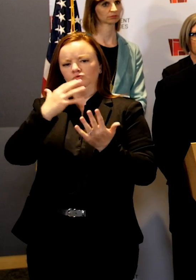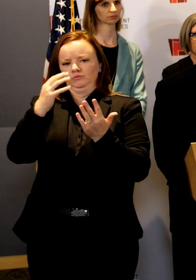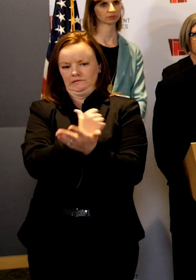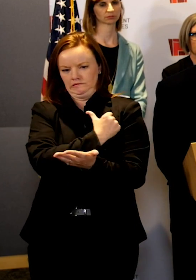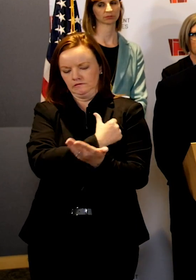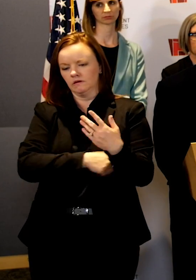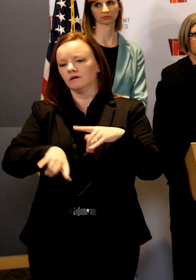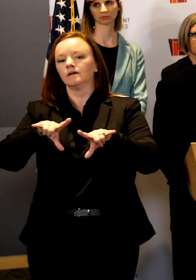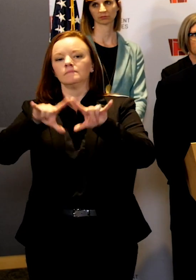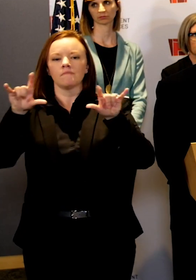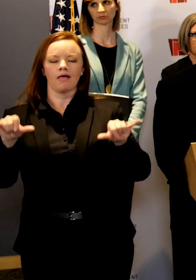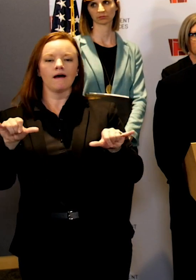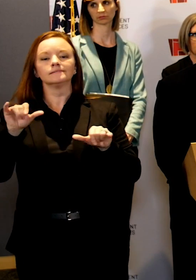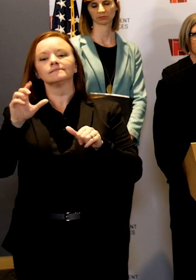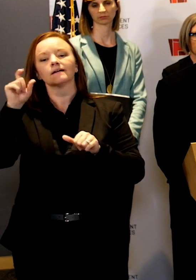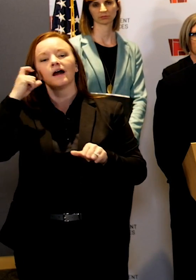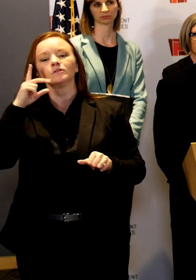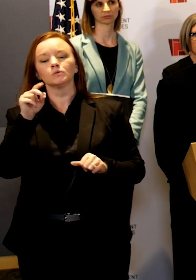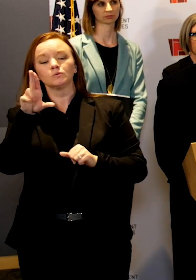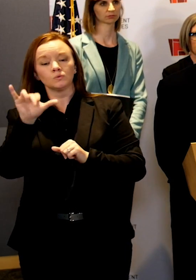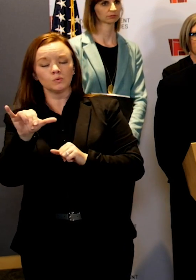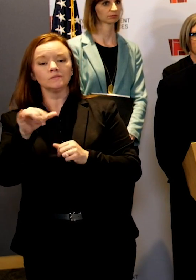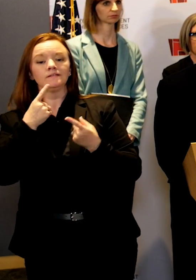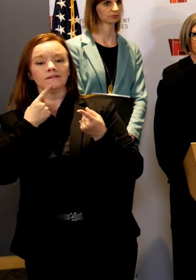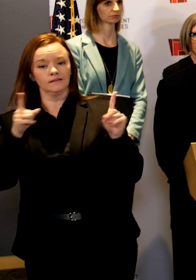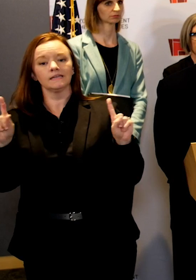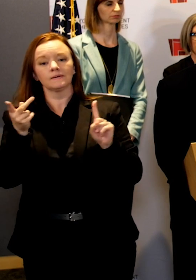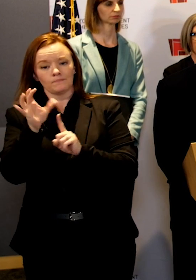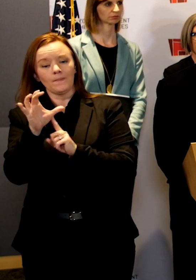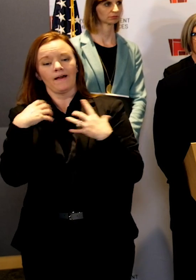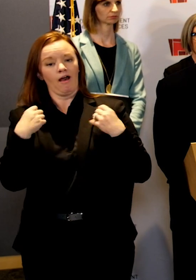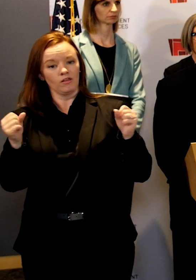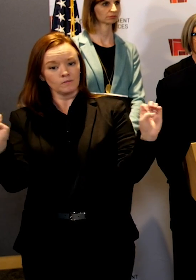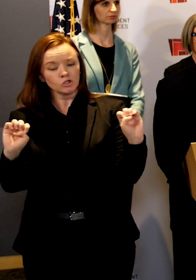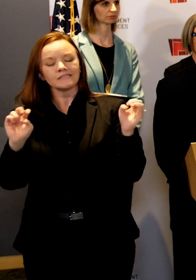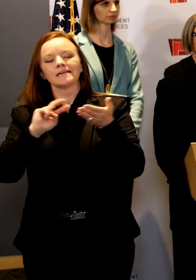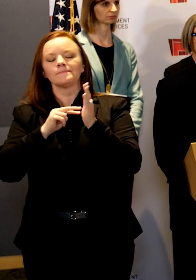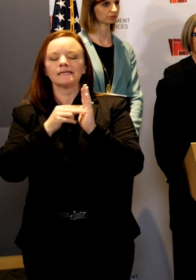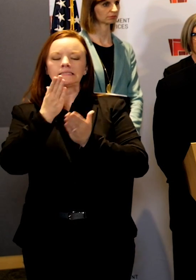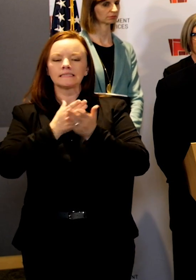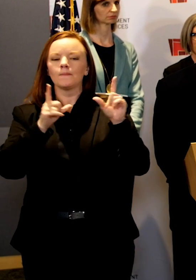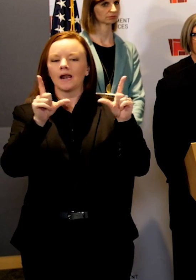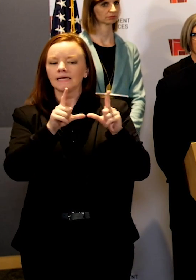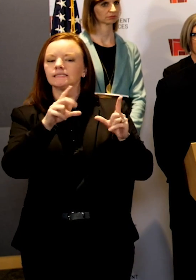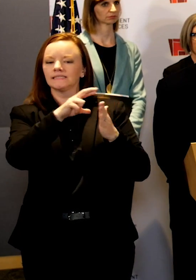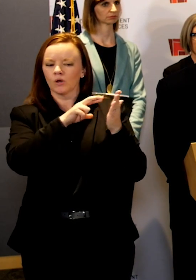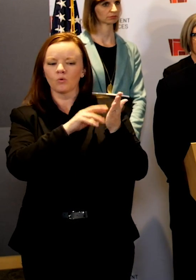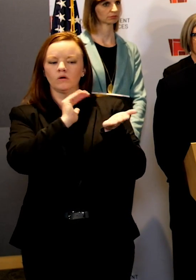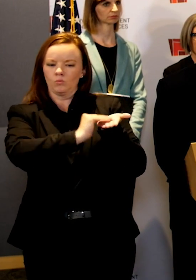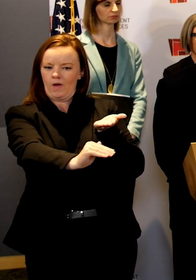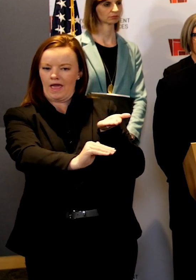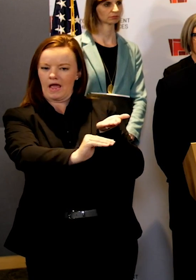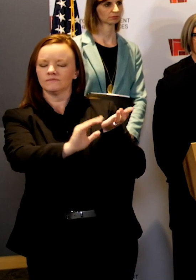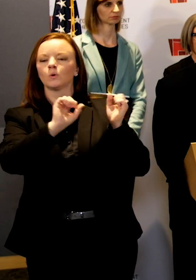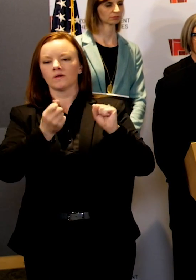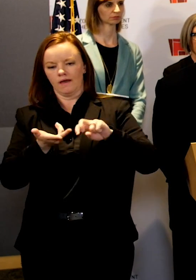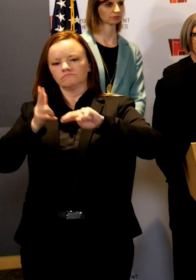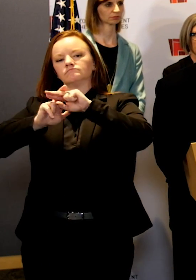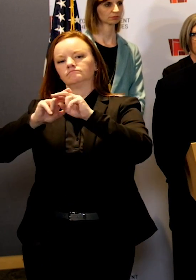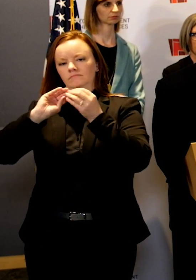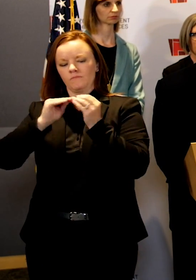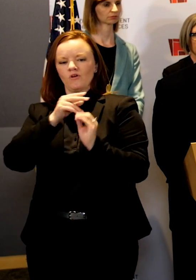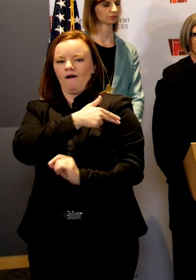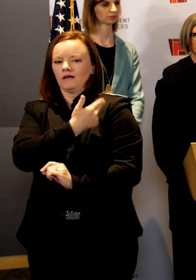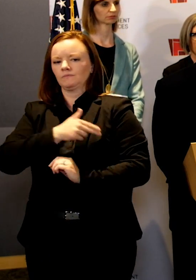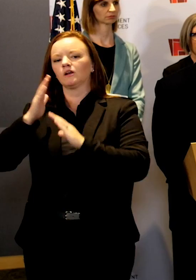of emergency that Governor Ducey, that allows us to waive specific licensing rules so that we can increase capacity and ensure that